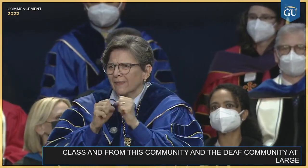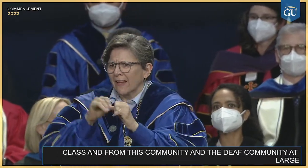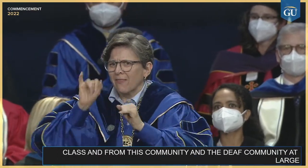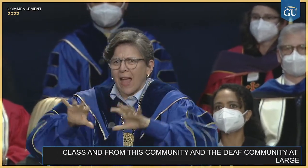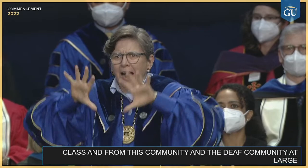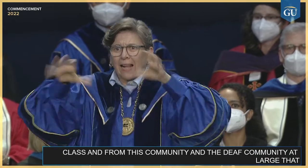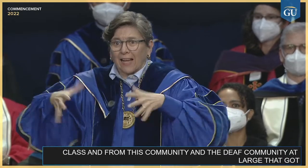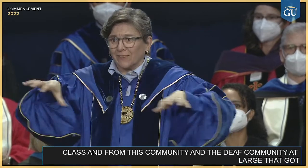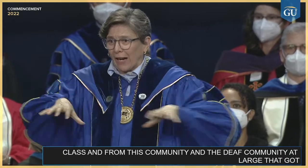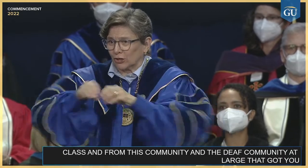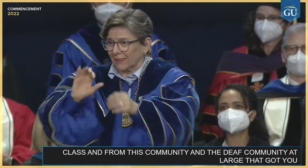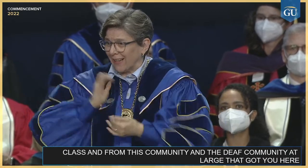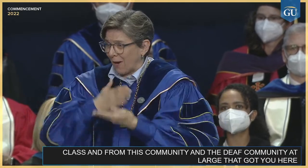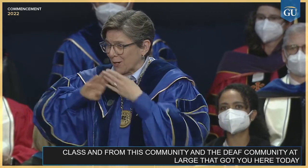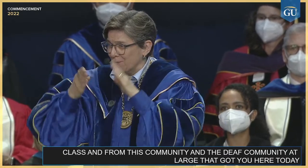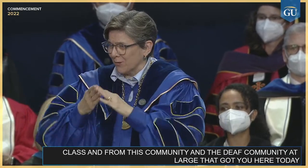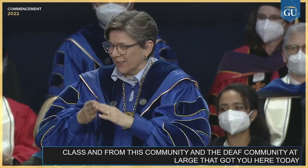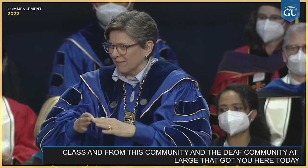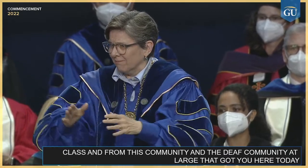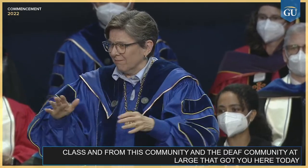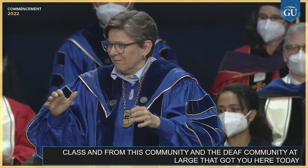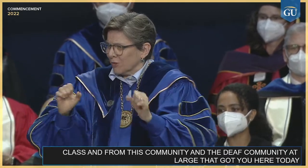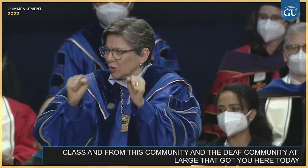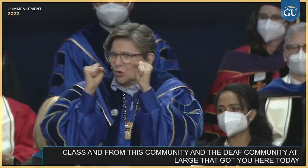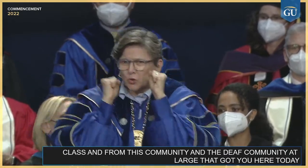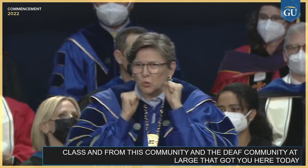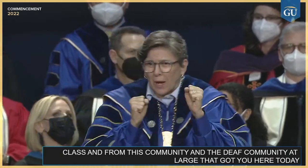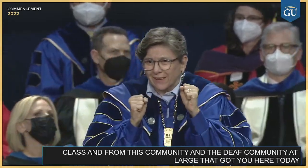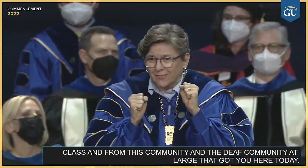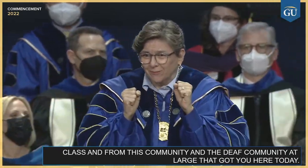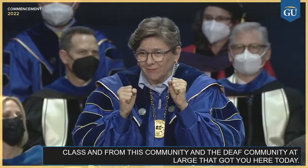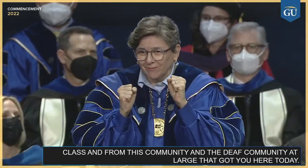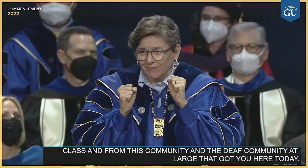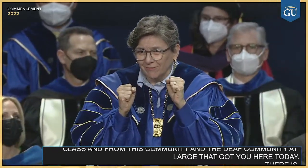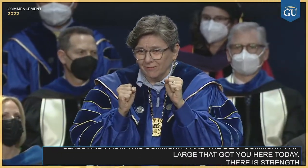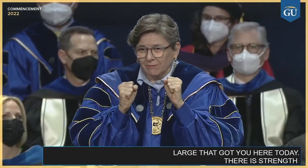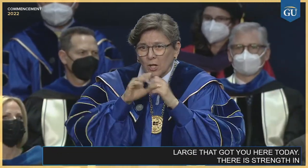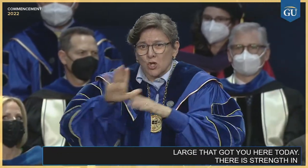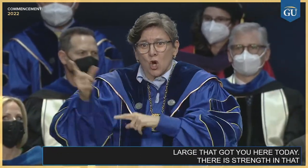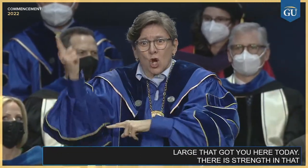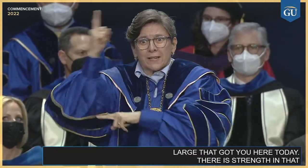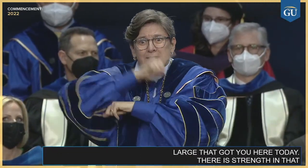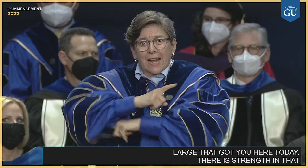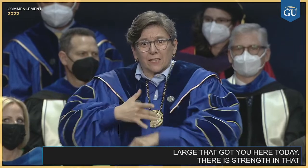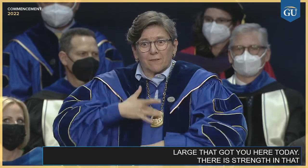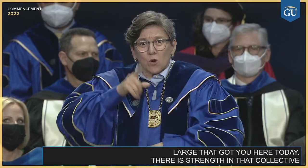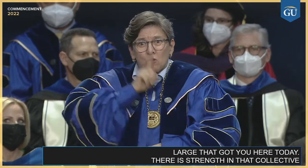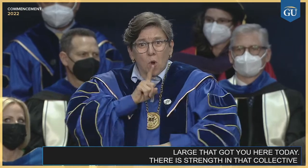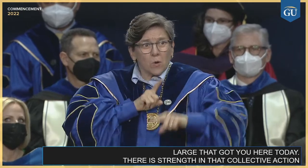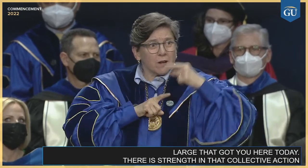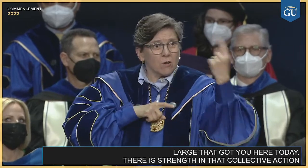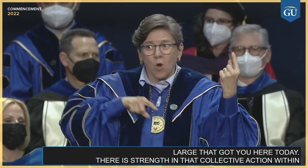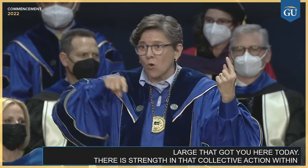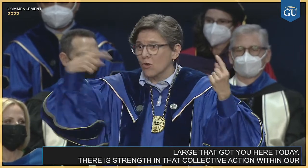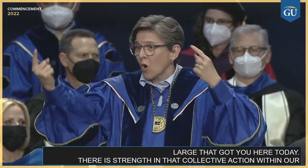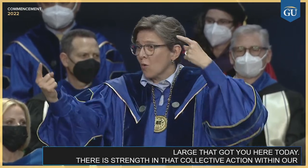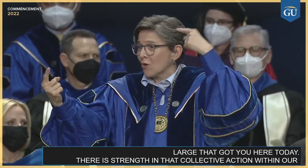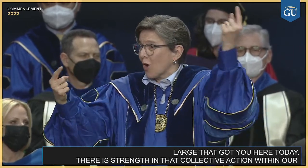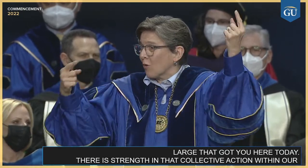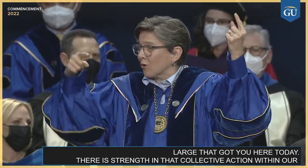There is strength in that collective action within our community. There is strength that is there. And when your days feel lonely,